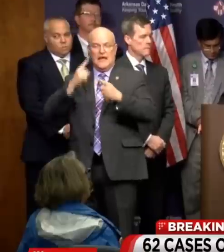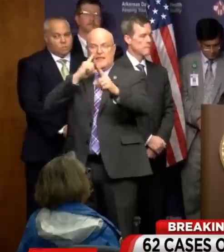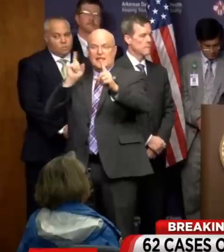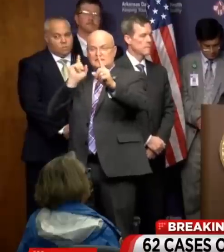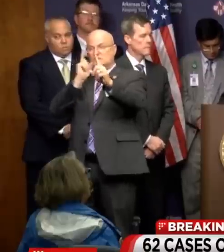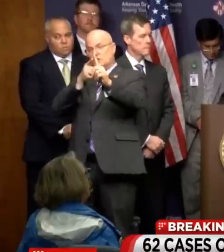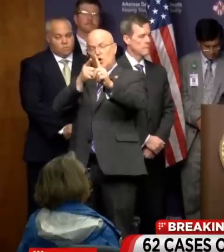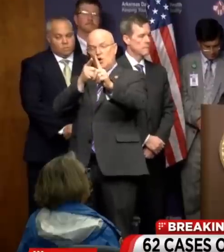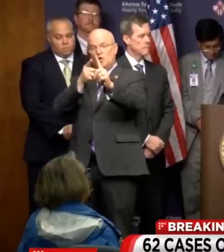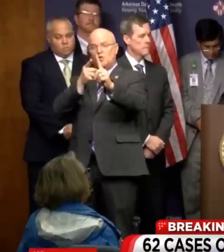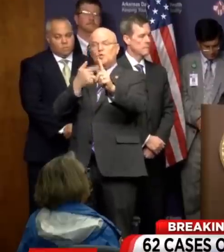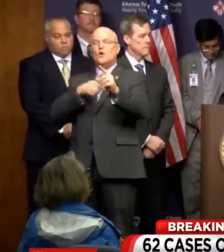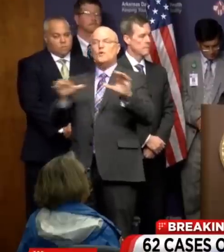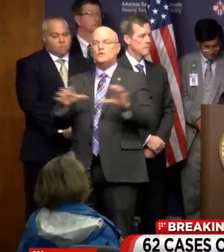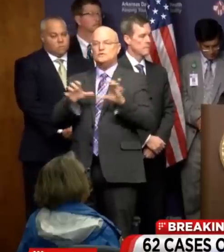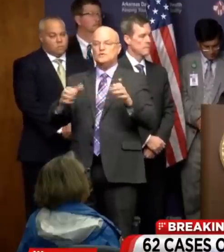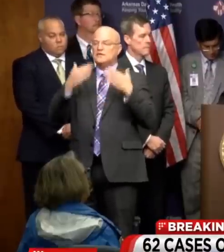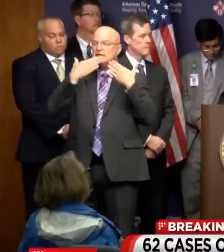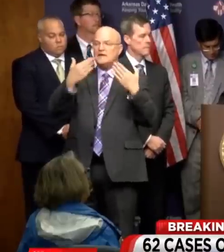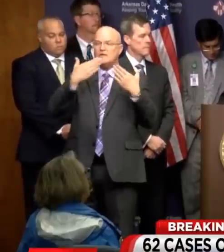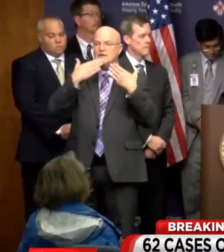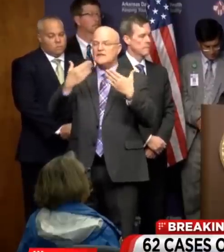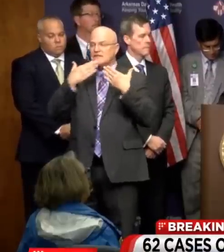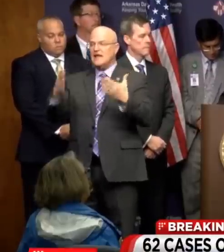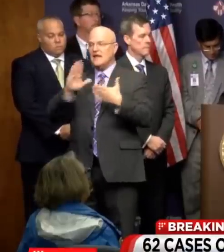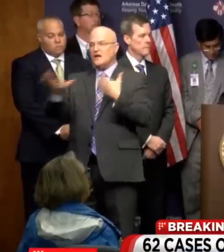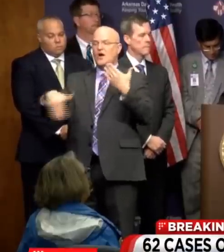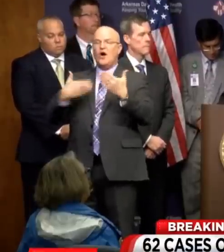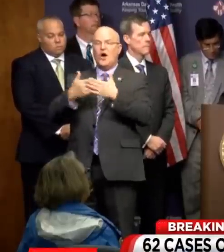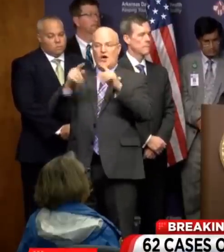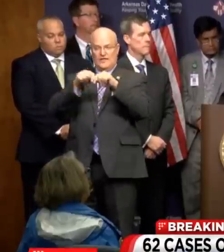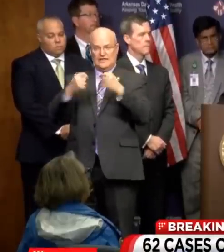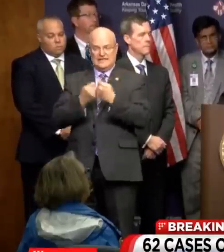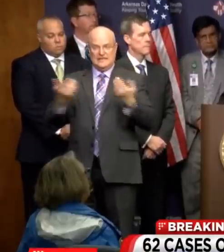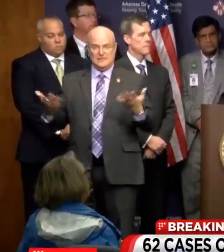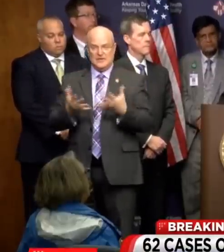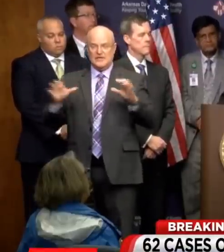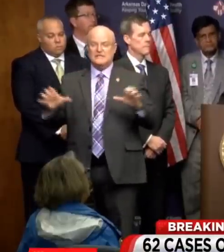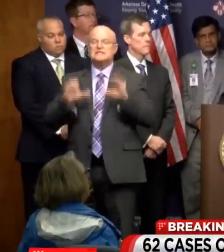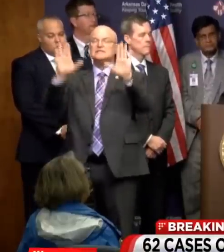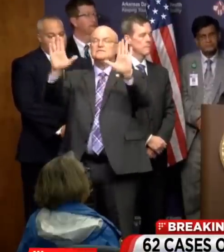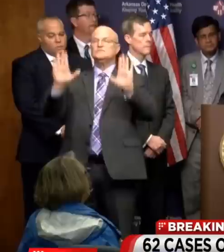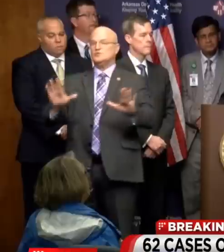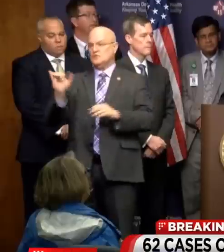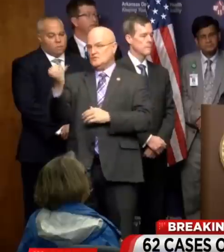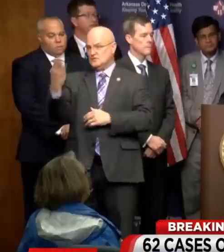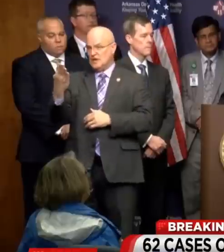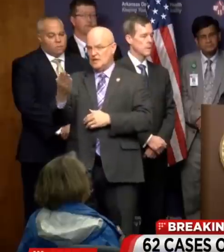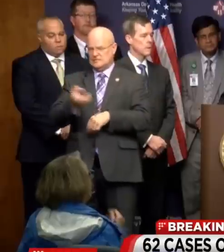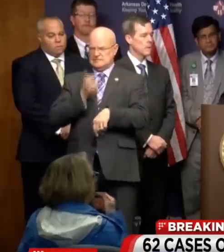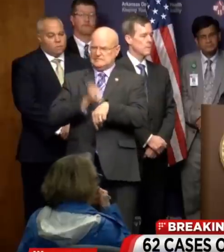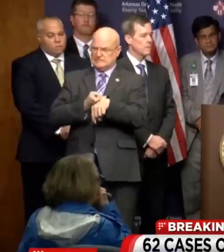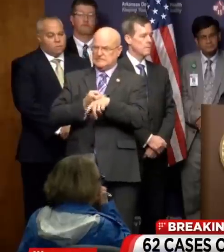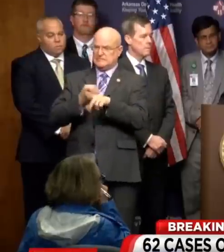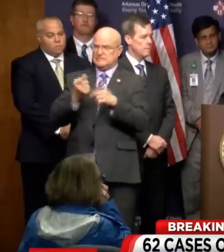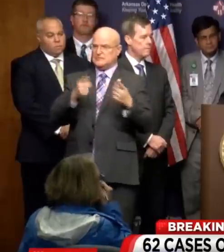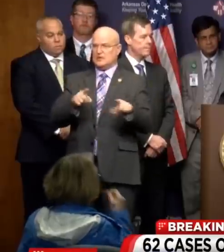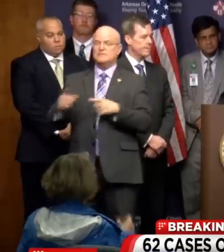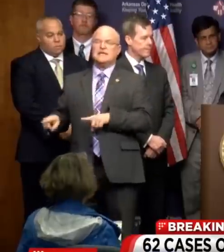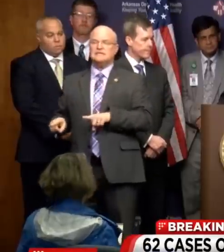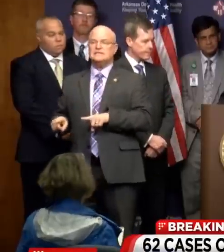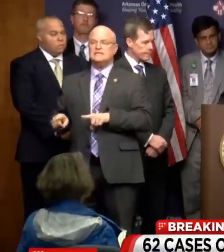goal, and that's objective of what we're doing. I want to thank all of the team here that's done extraordinary work under very difficult